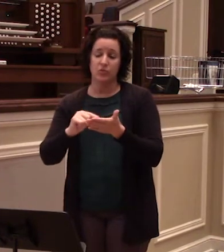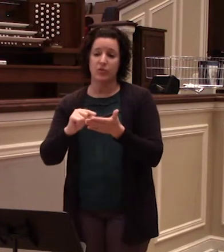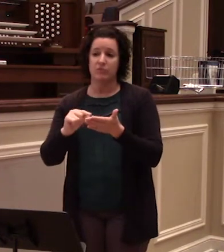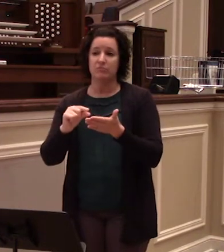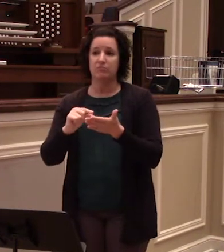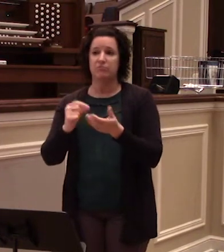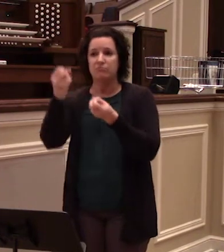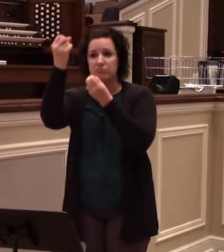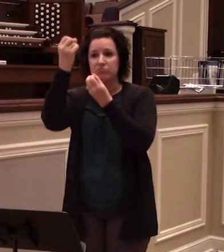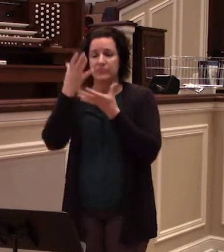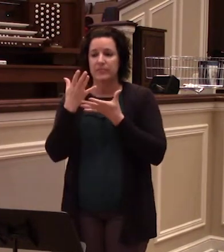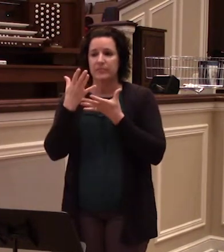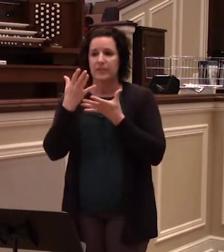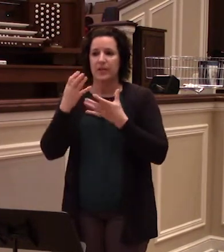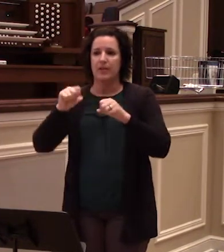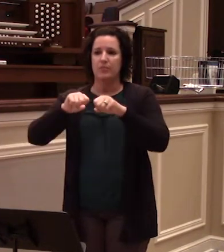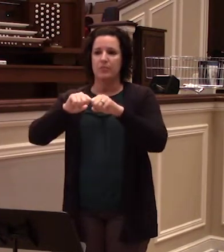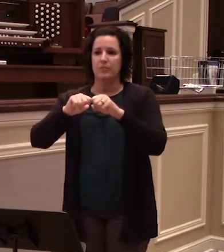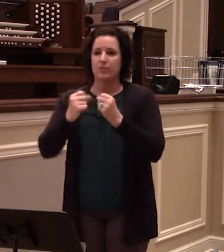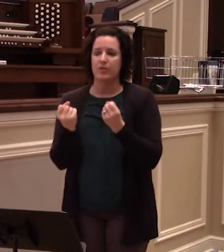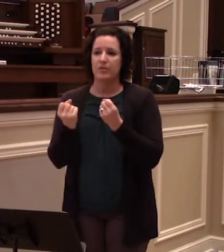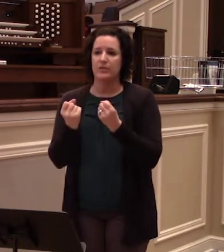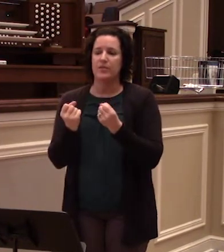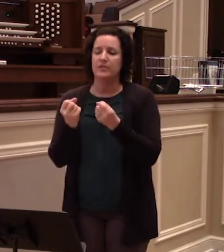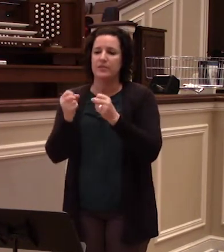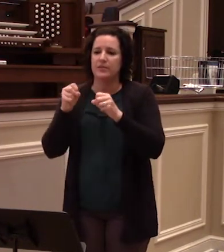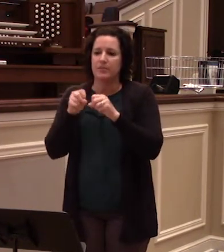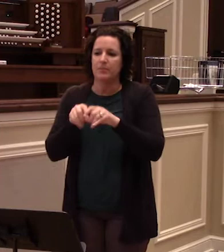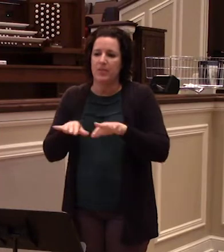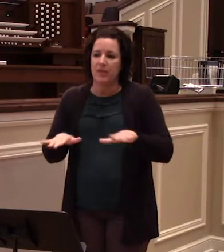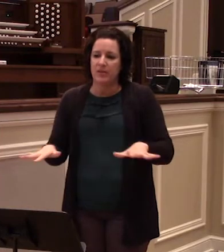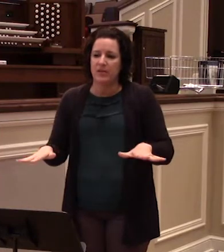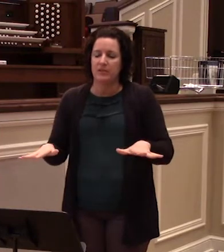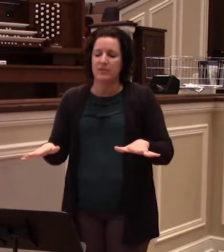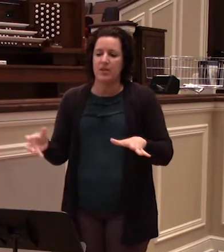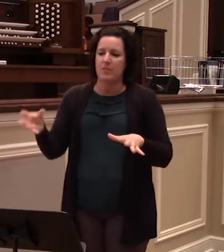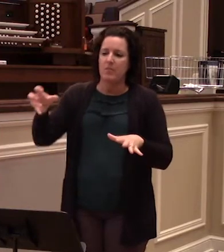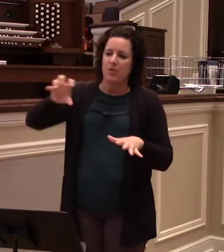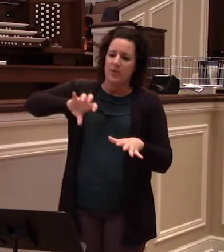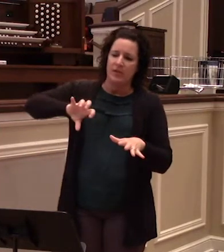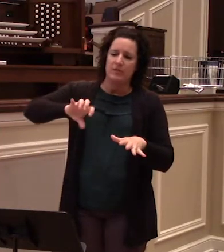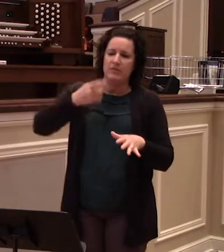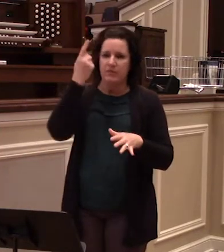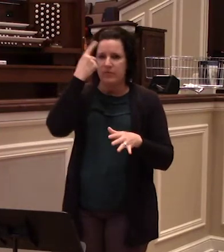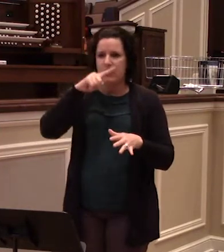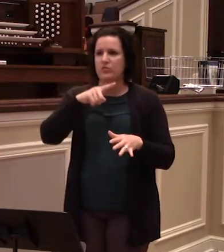broken and spilled out and poured out for you